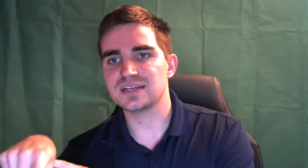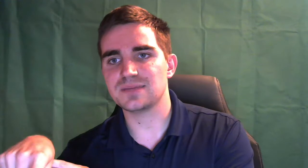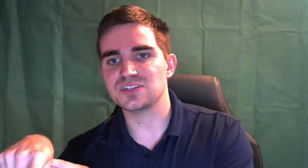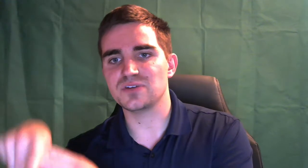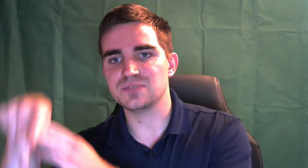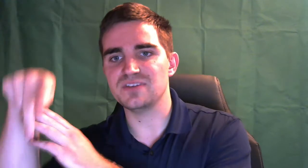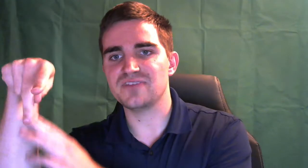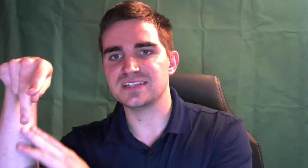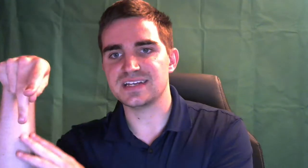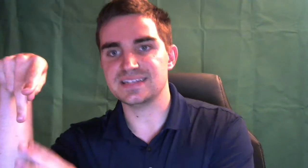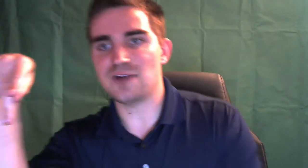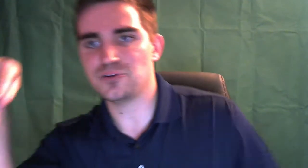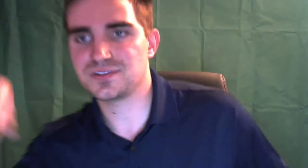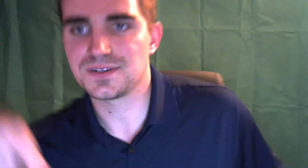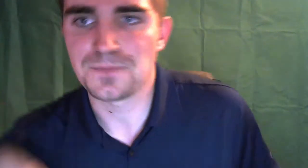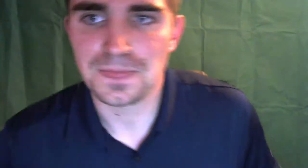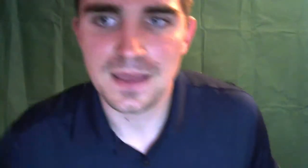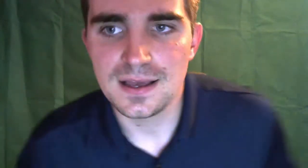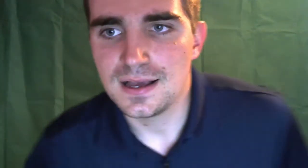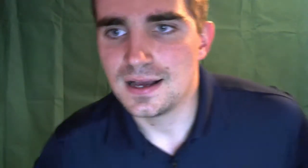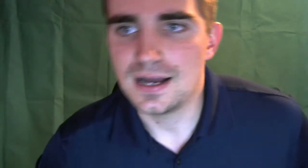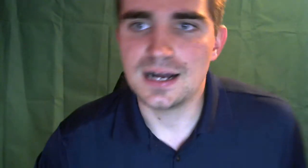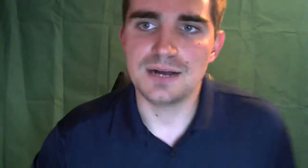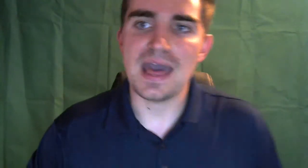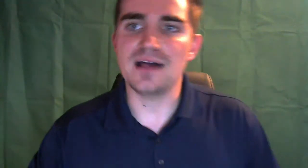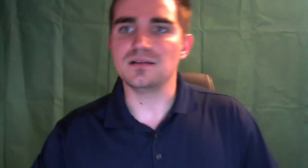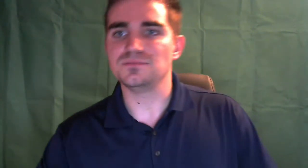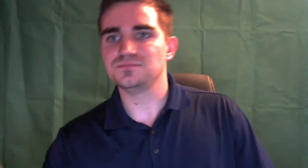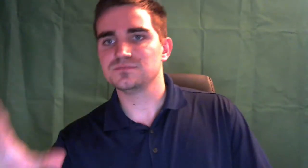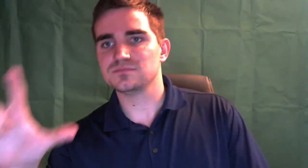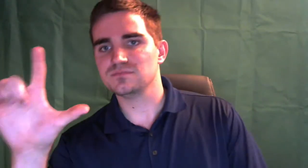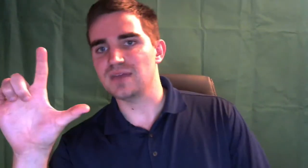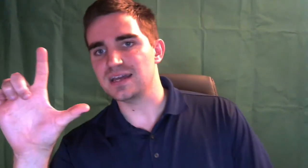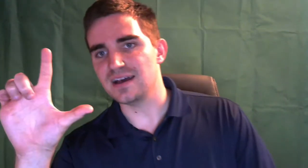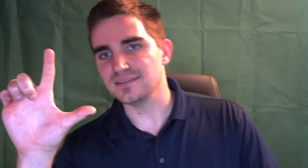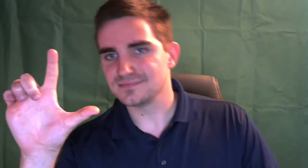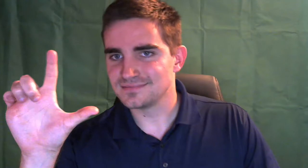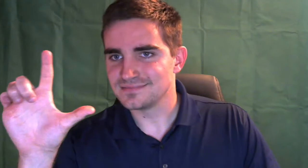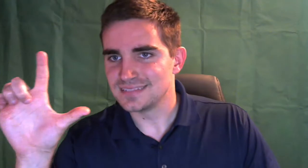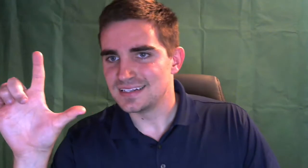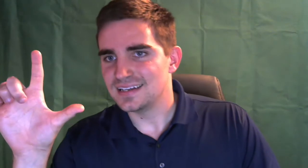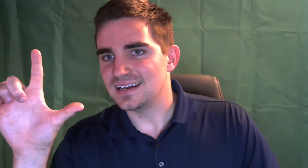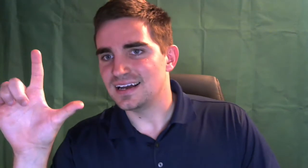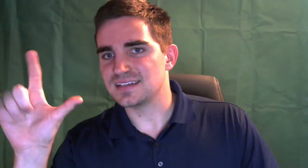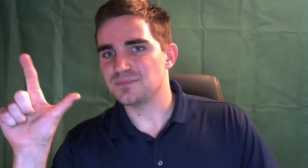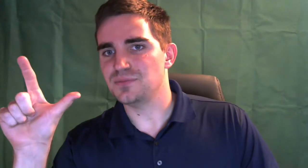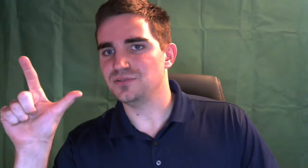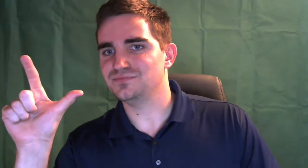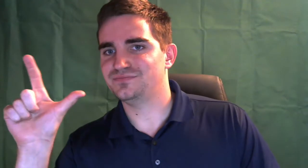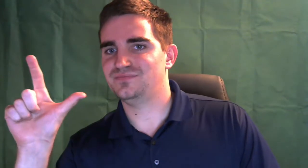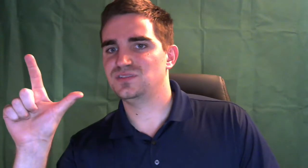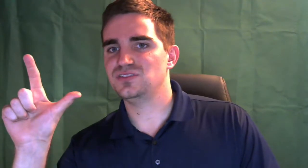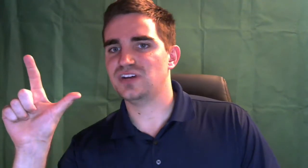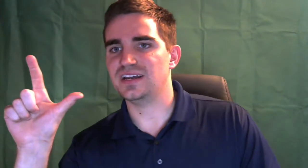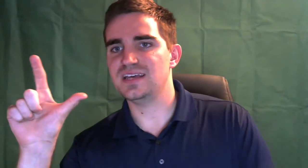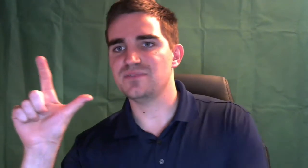it's going to be facing downwards. L, make an L. Some people try to keep their